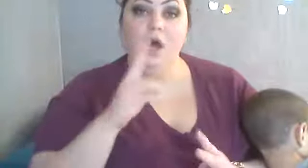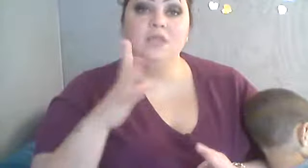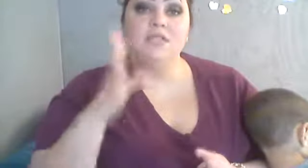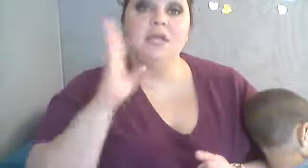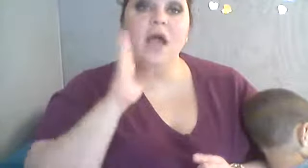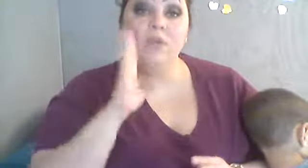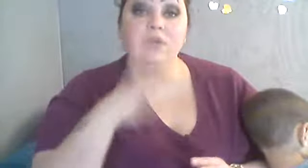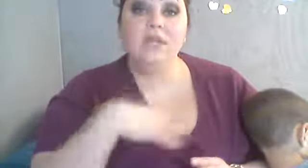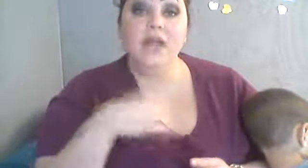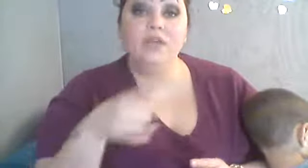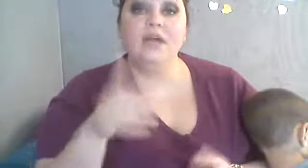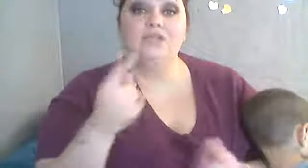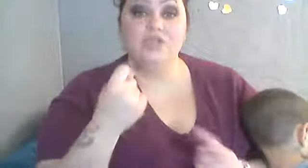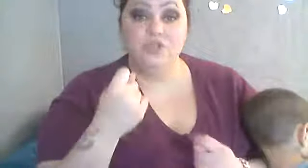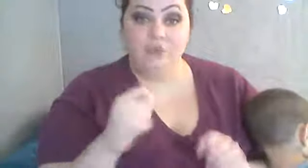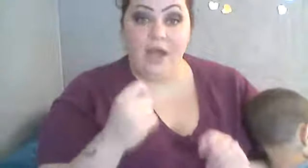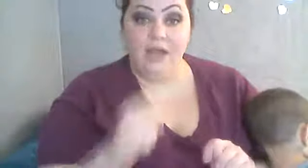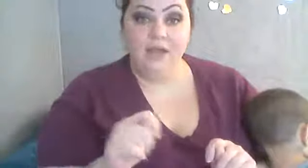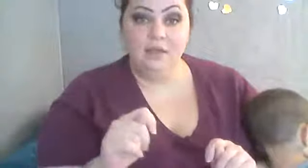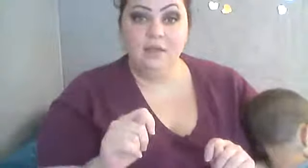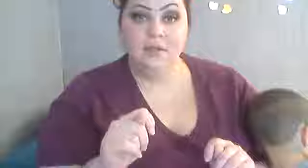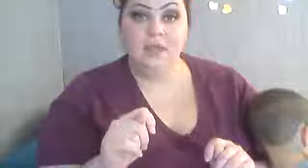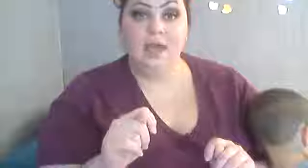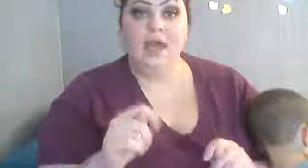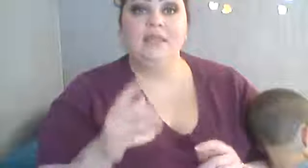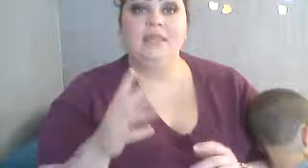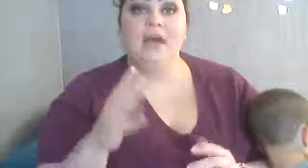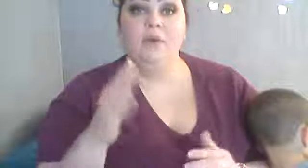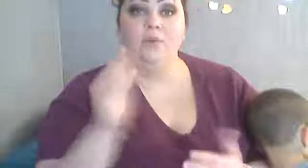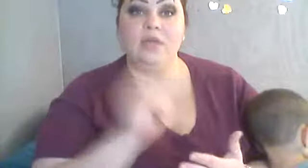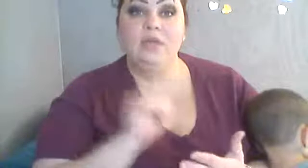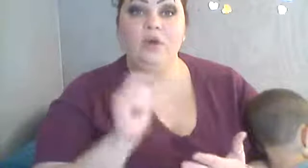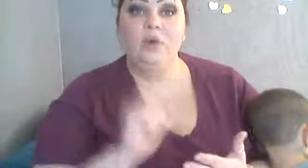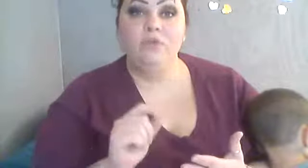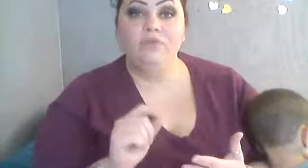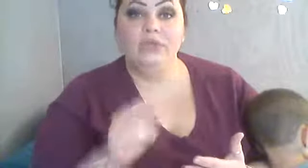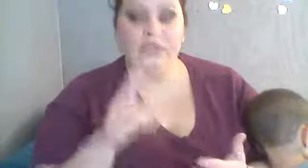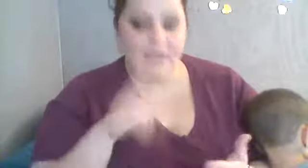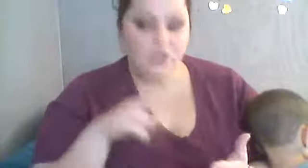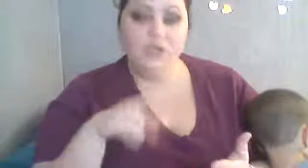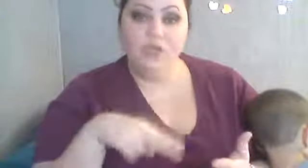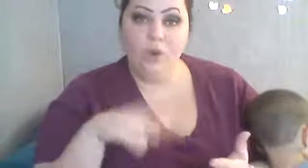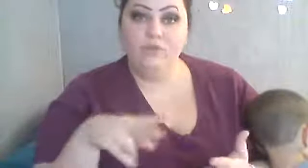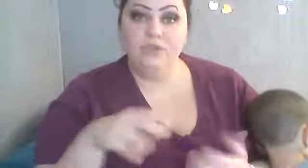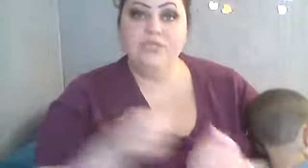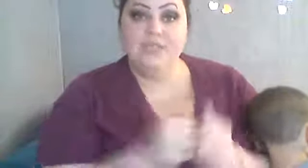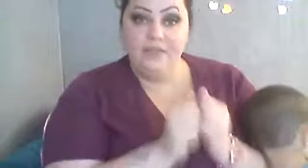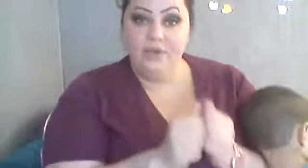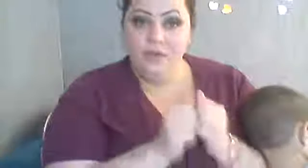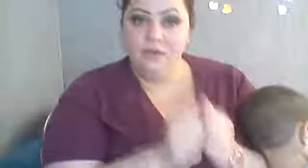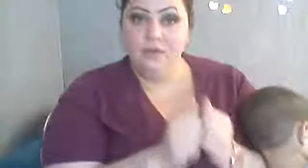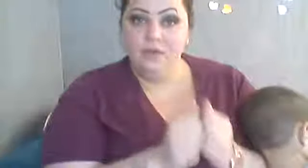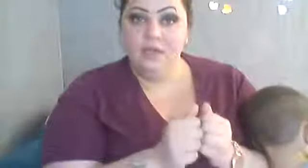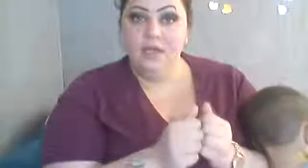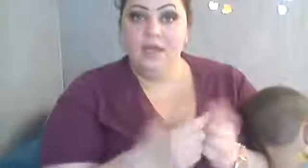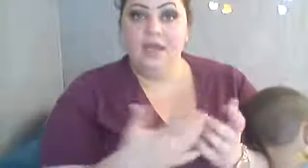Honestly, I would like you guys to try, and then that way we can go over it, like look it over together, and I